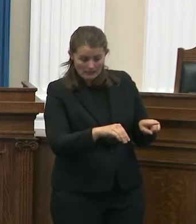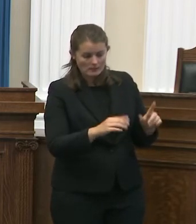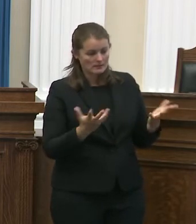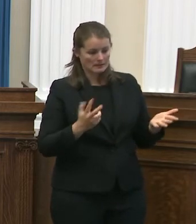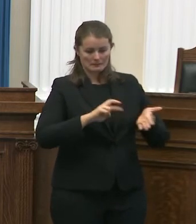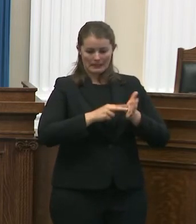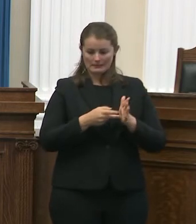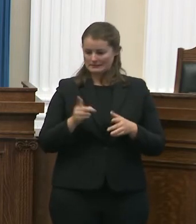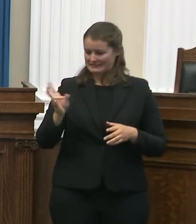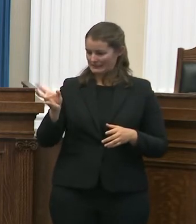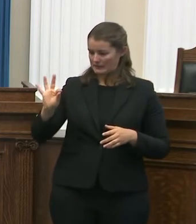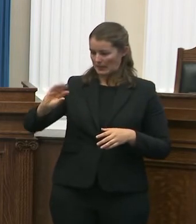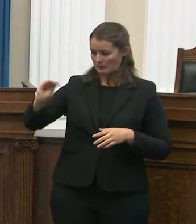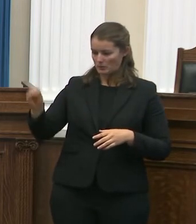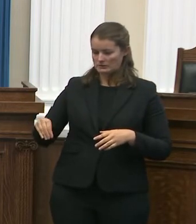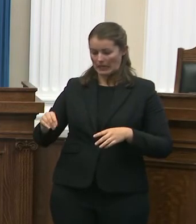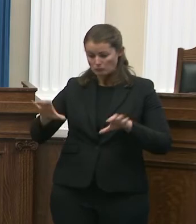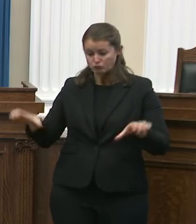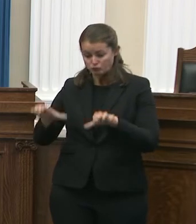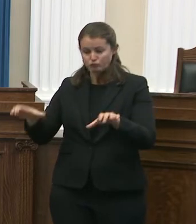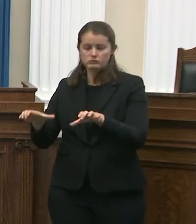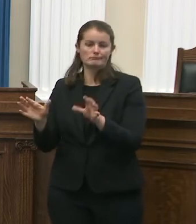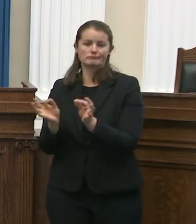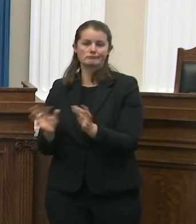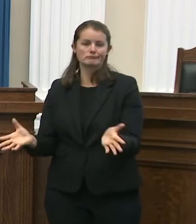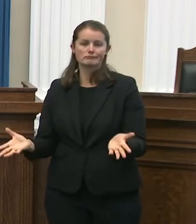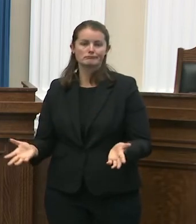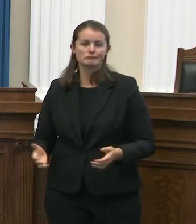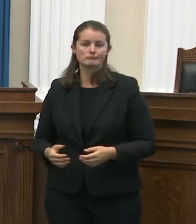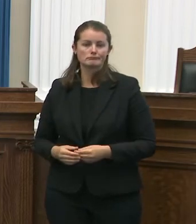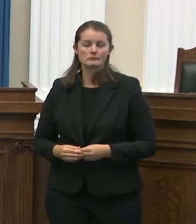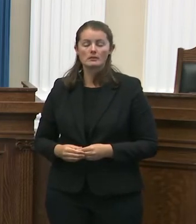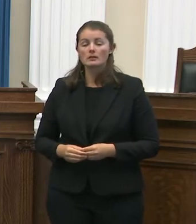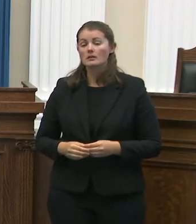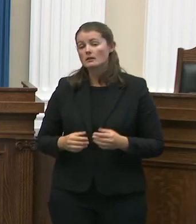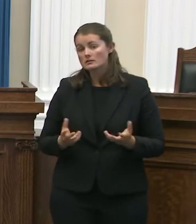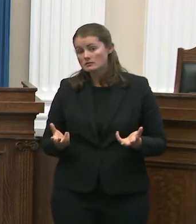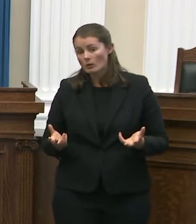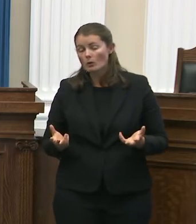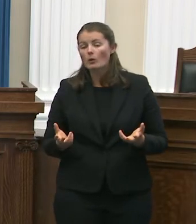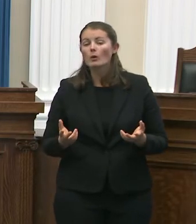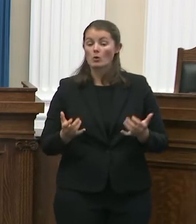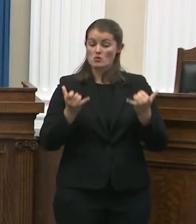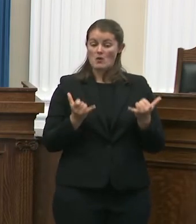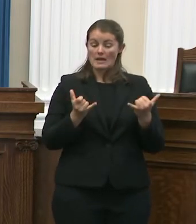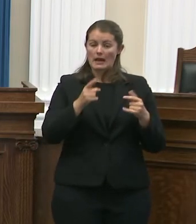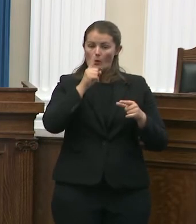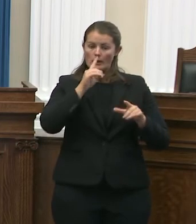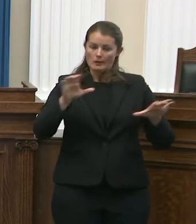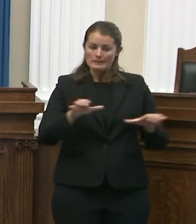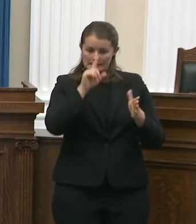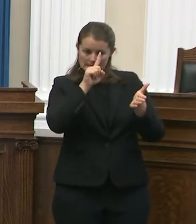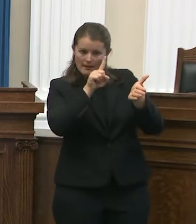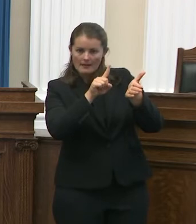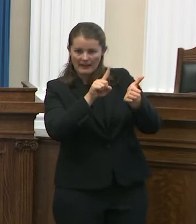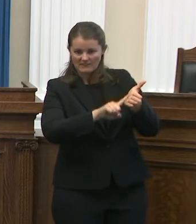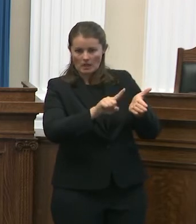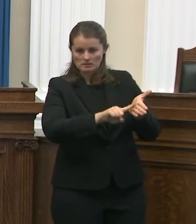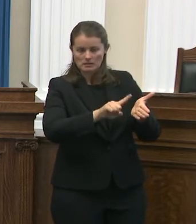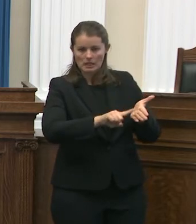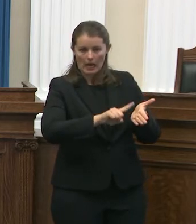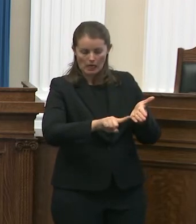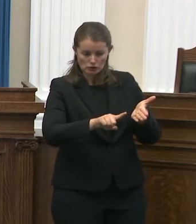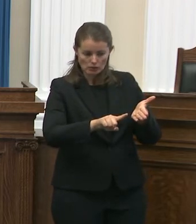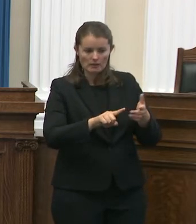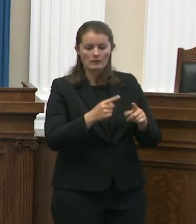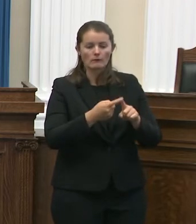the 79% are doing. So we have active investigations going, both on the Gaming Control Board